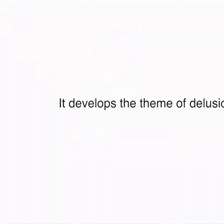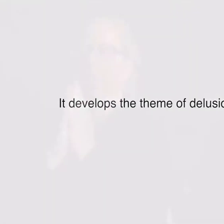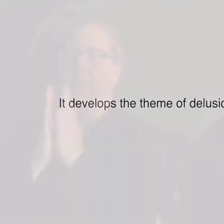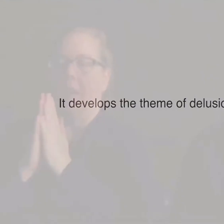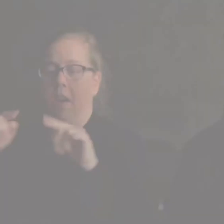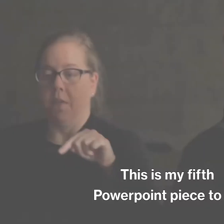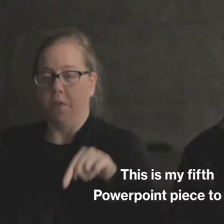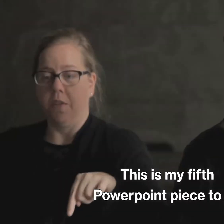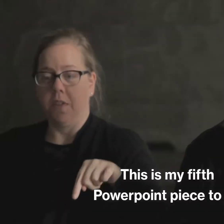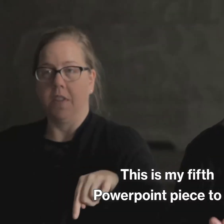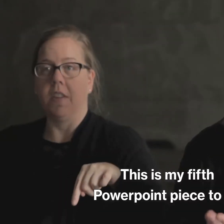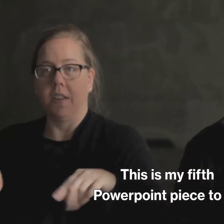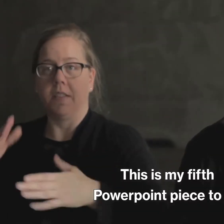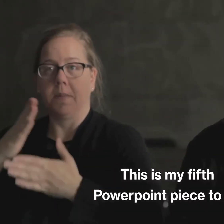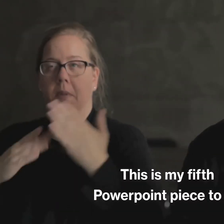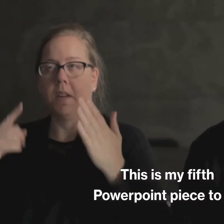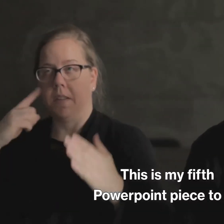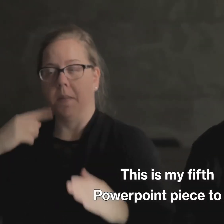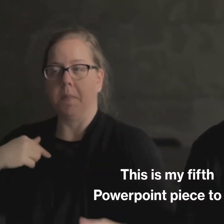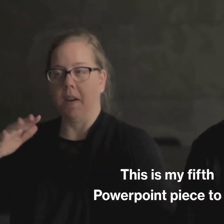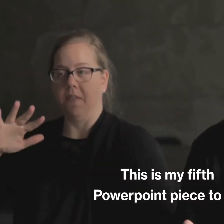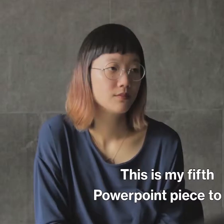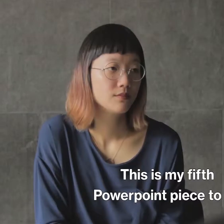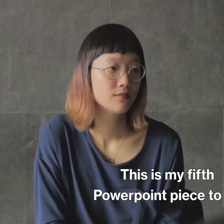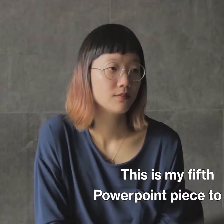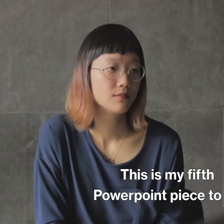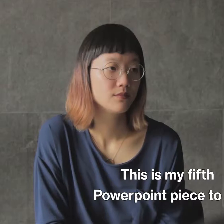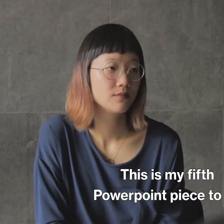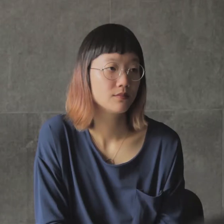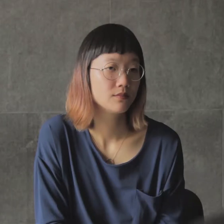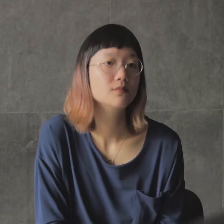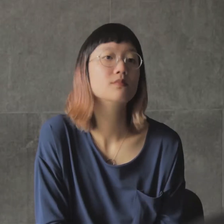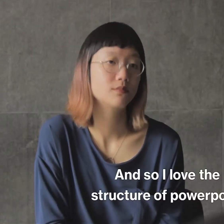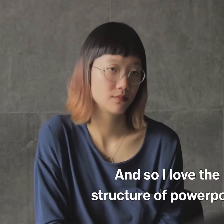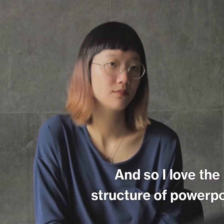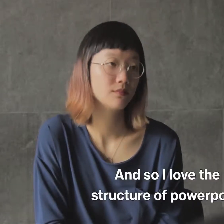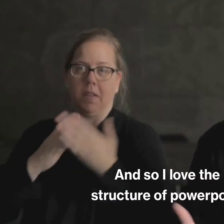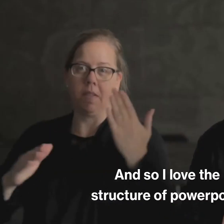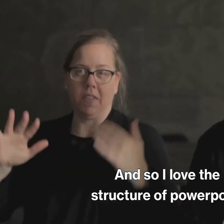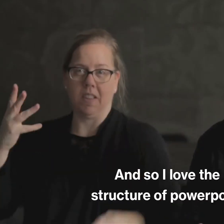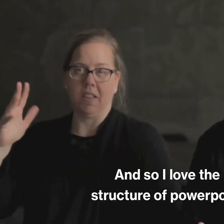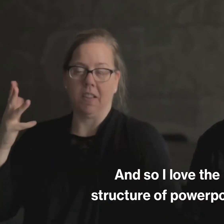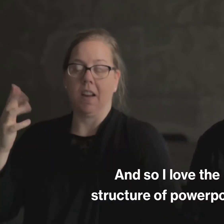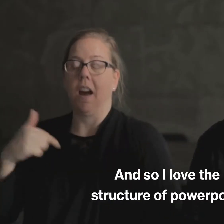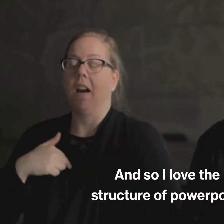This is my, I think, 5th PowerPoint piece to do, and so I love the